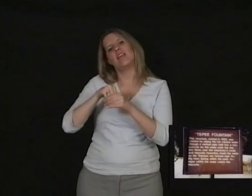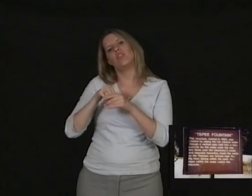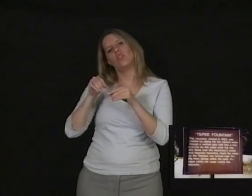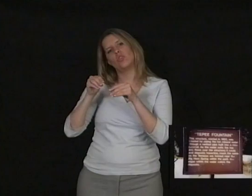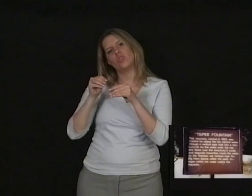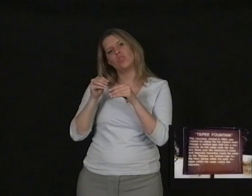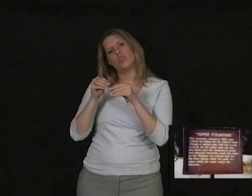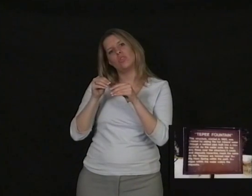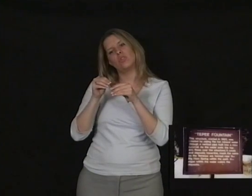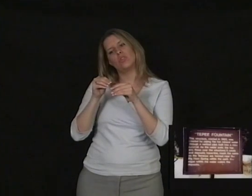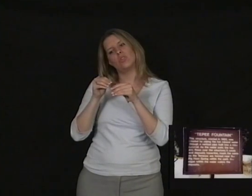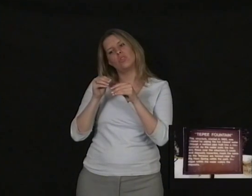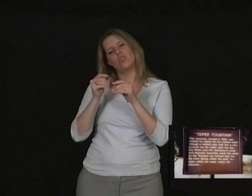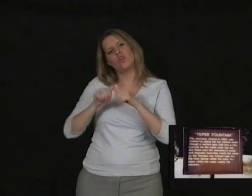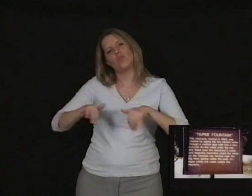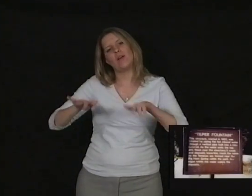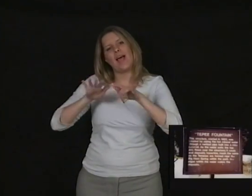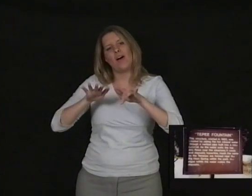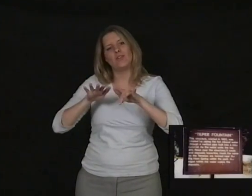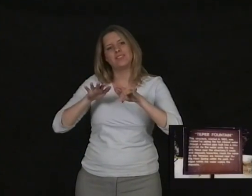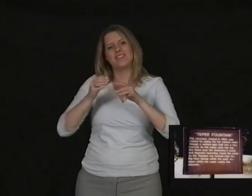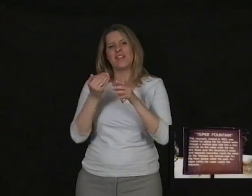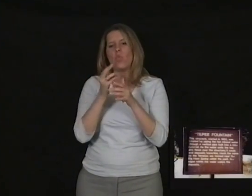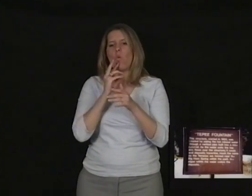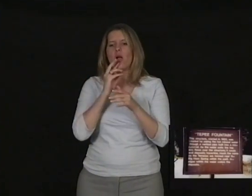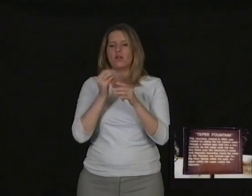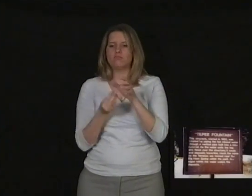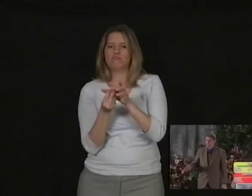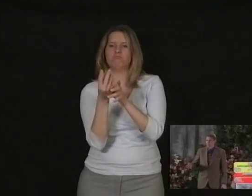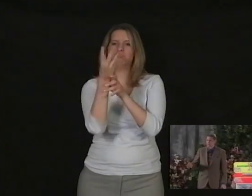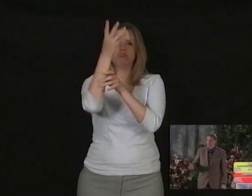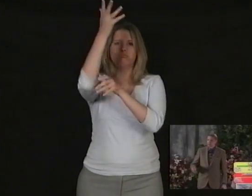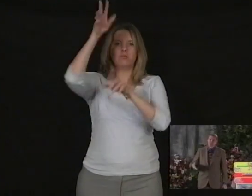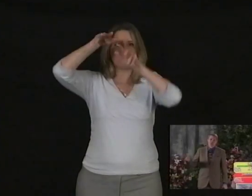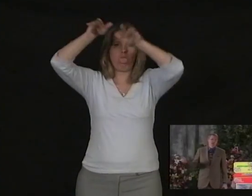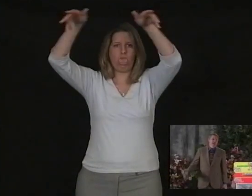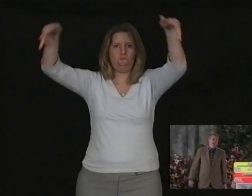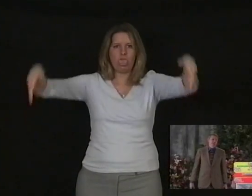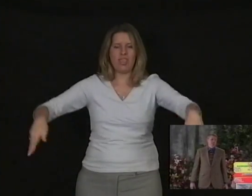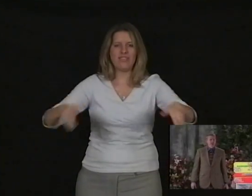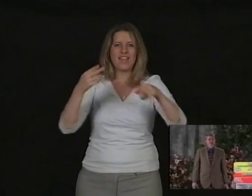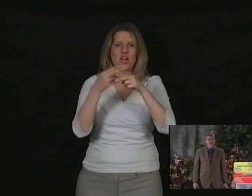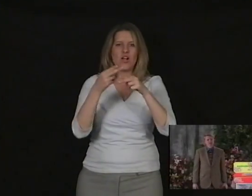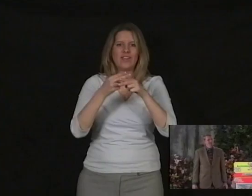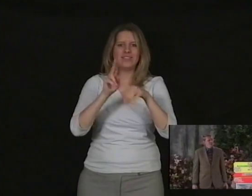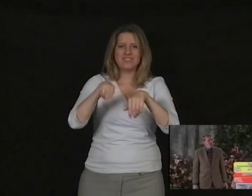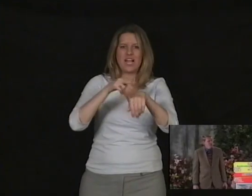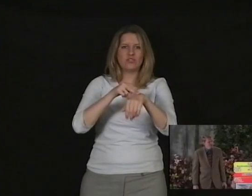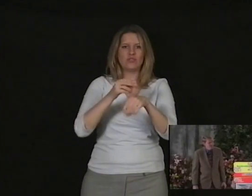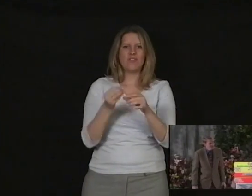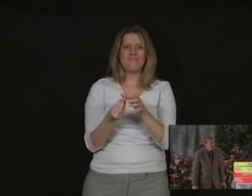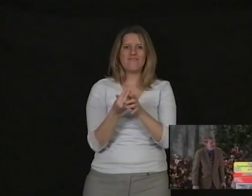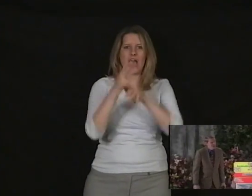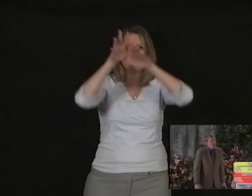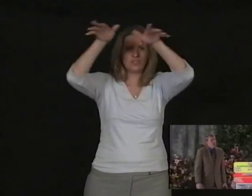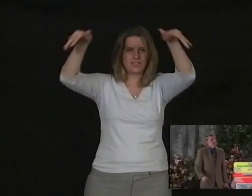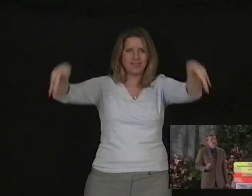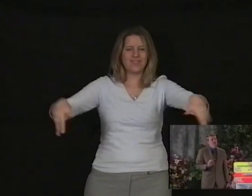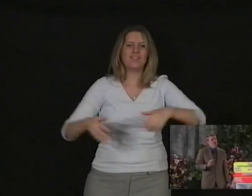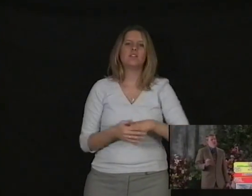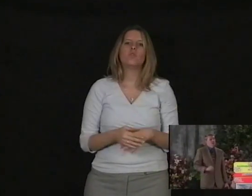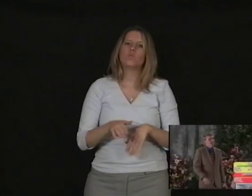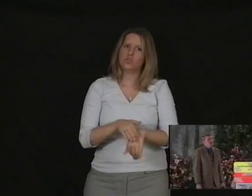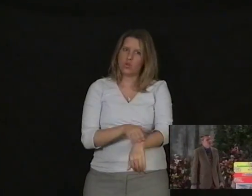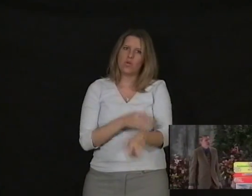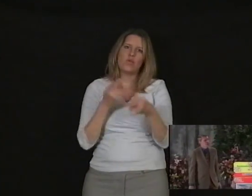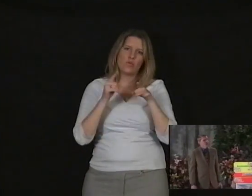the pipe, ran down the sides. They called it the teepee fountain, kind of a natural fountain. Everybody thought, "Wow, that's cute. He's got a fountain in his yard." Well,